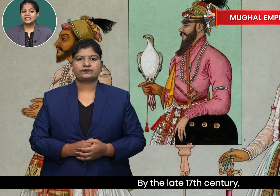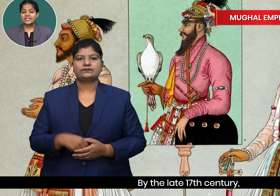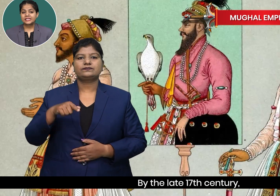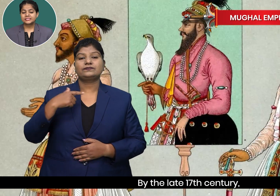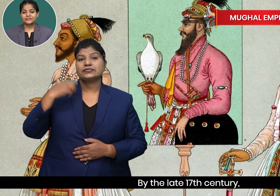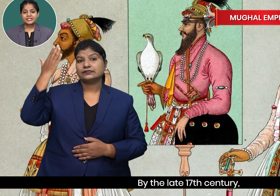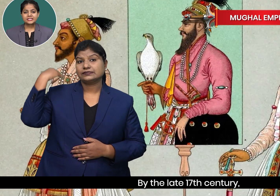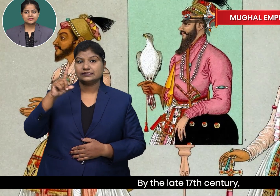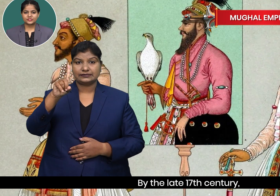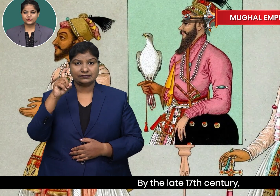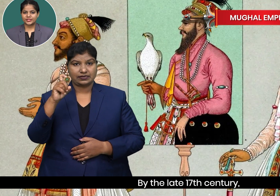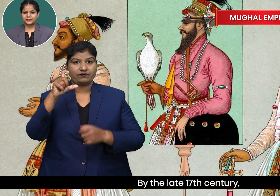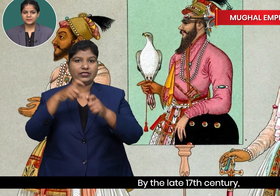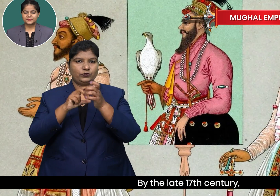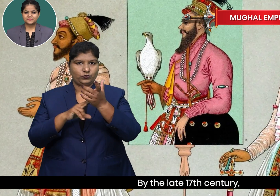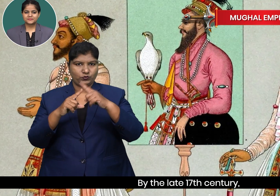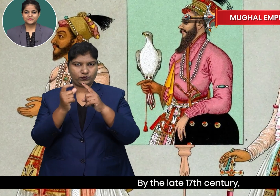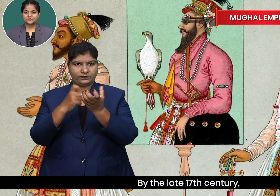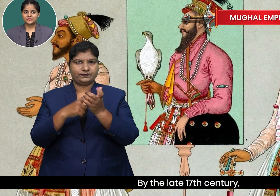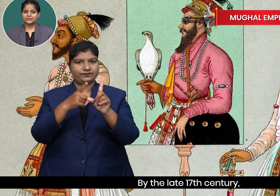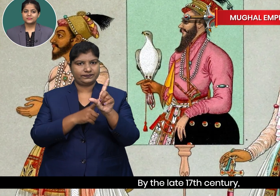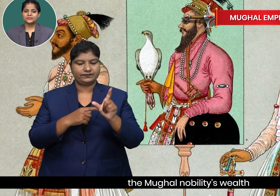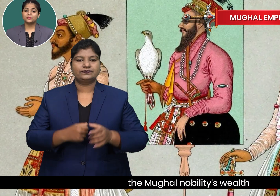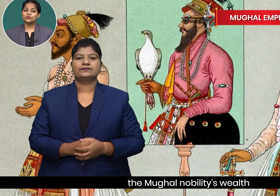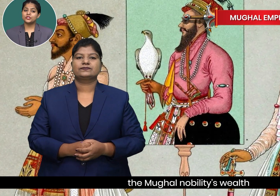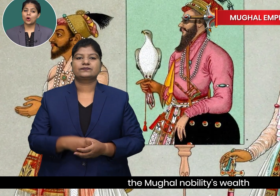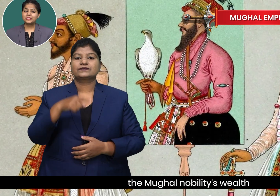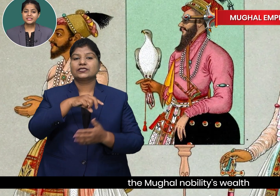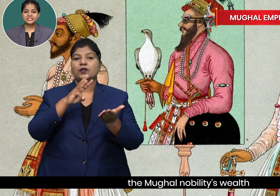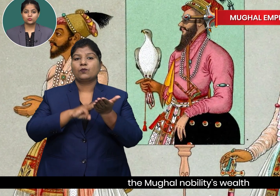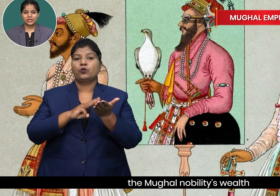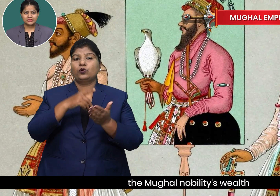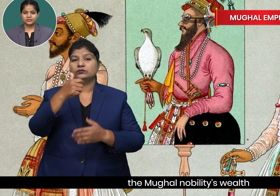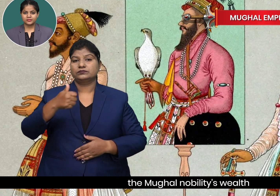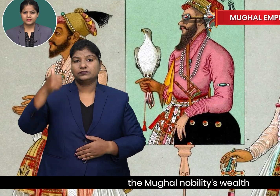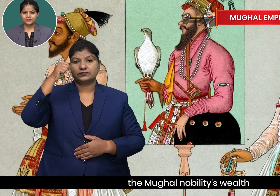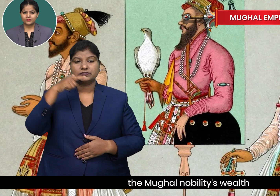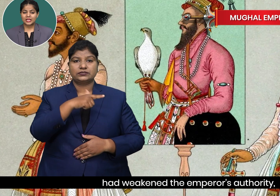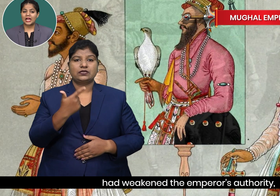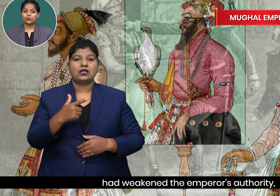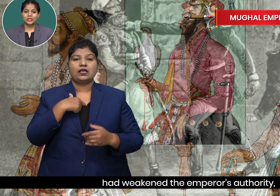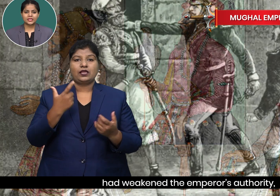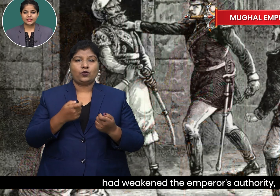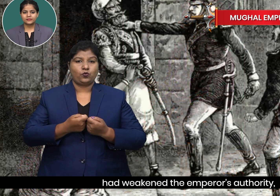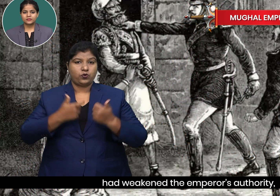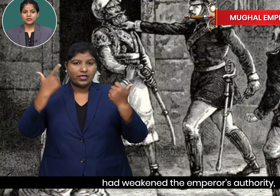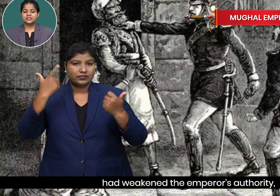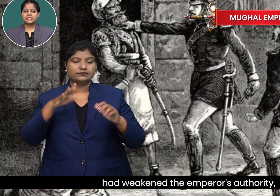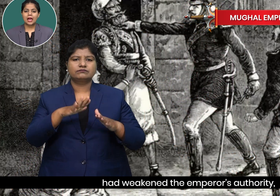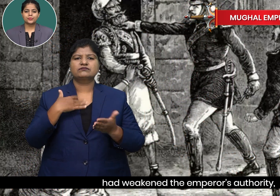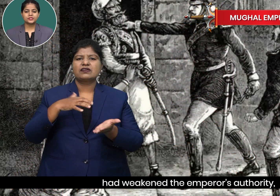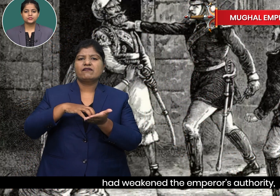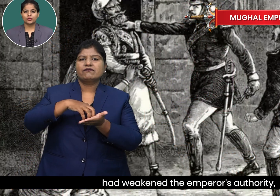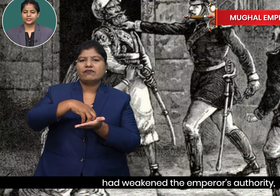By the late 17th century, the Mughal nobility's wealth had weakened